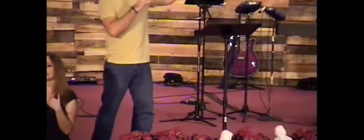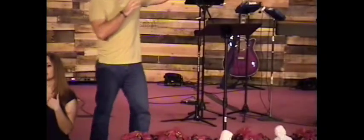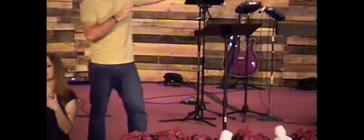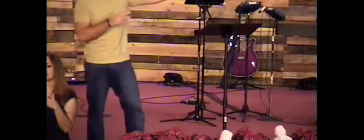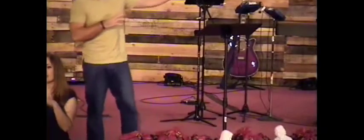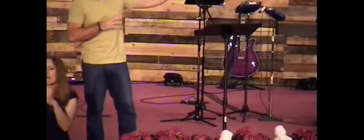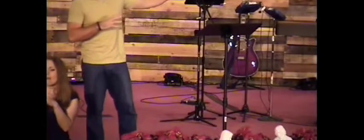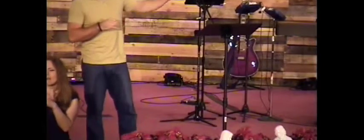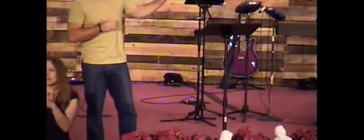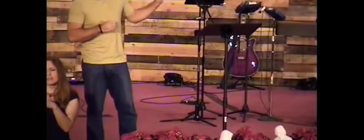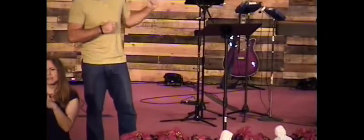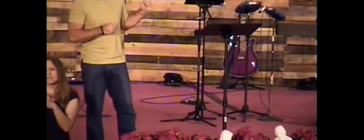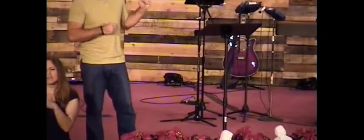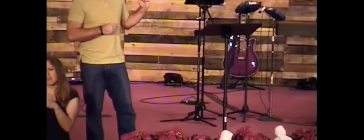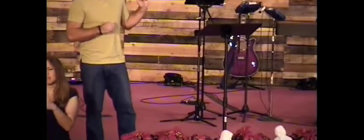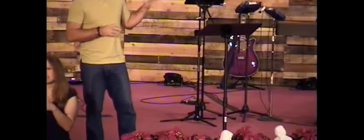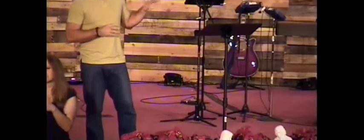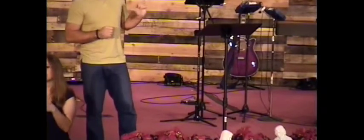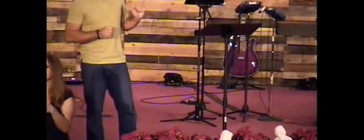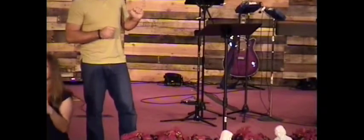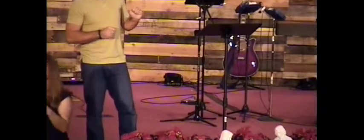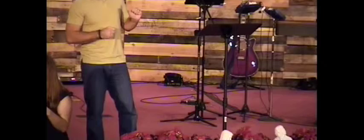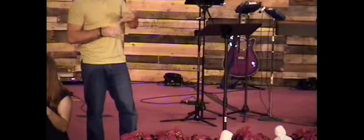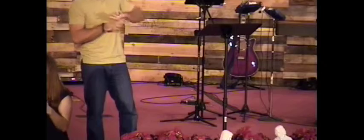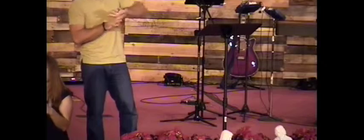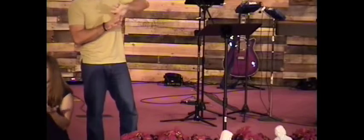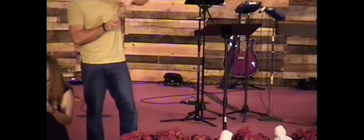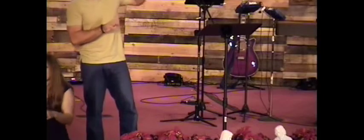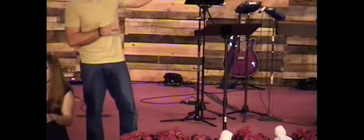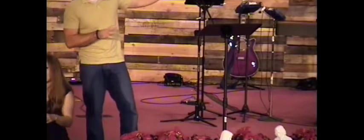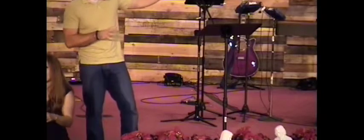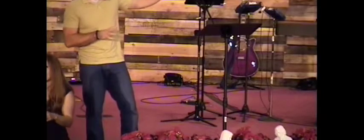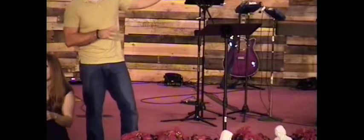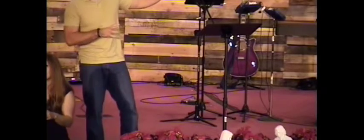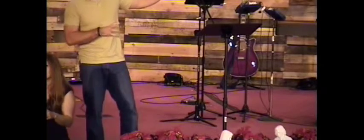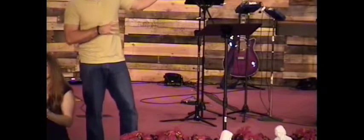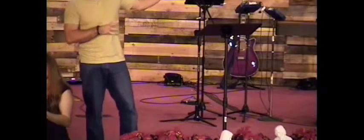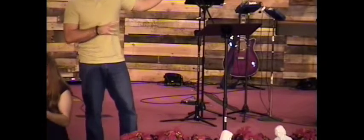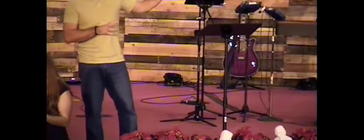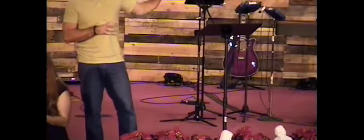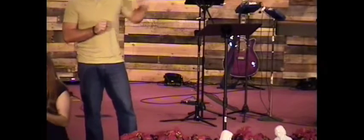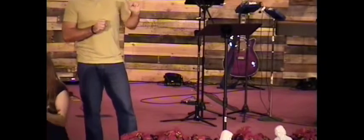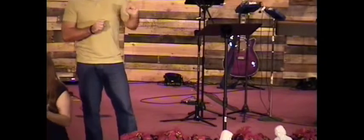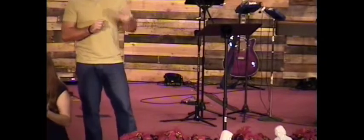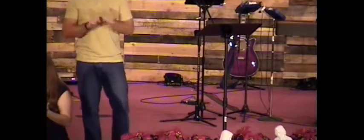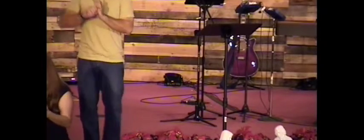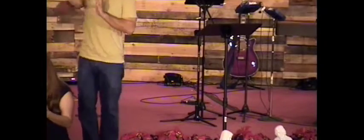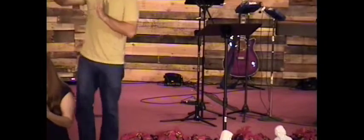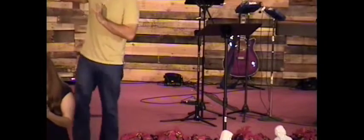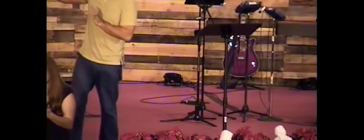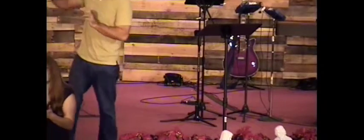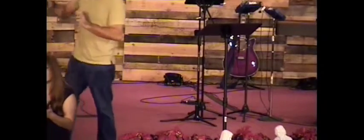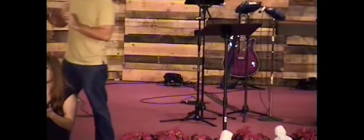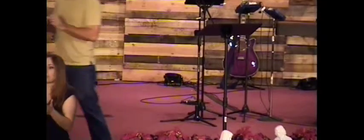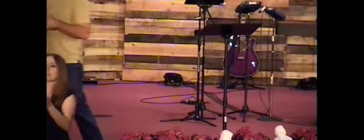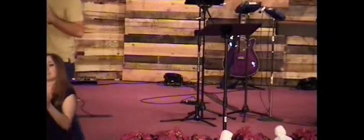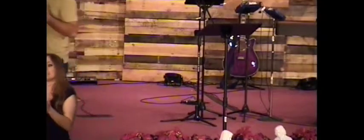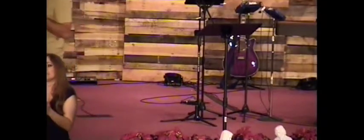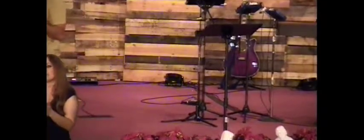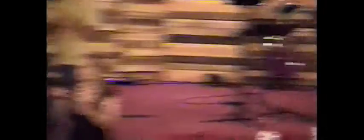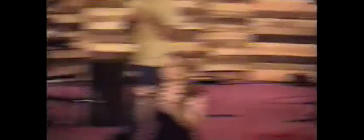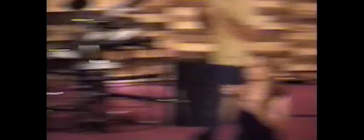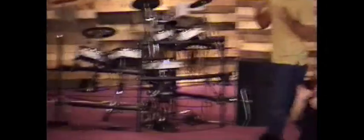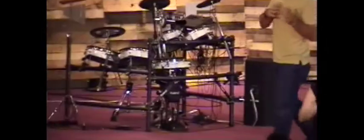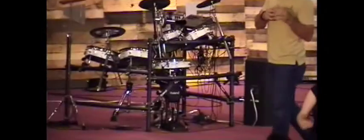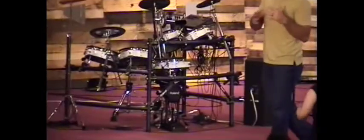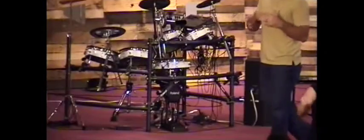look at what has already happened, and for some of us, we're like, kind of want to forget 2015 and move on to a new year. Some of us are